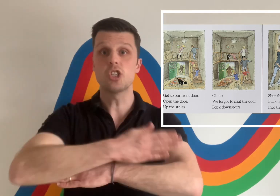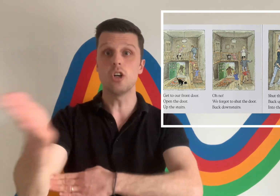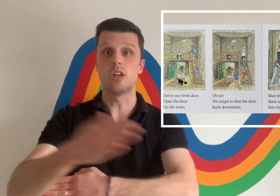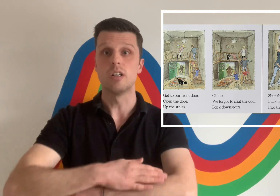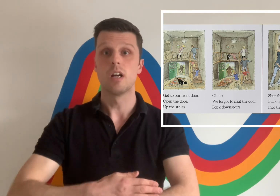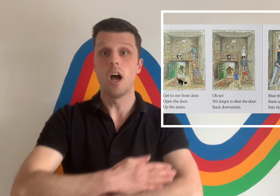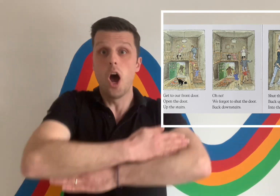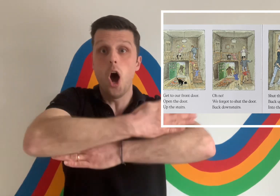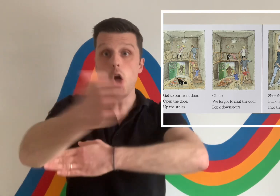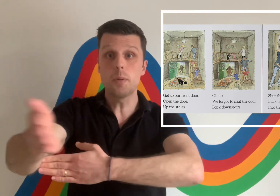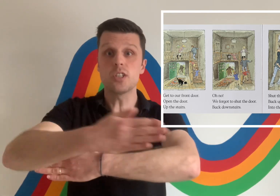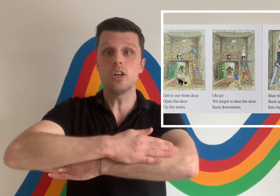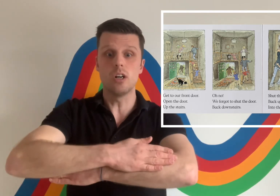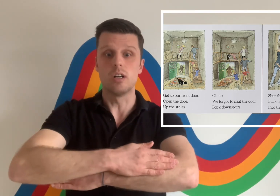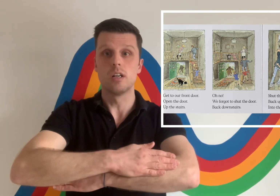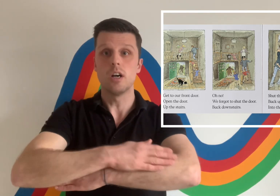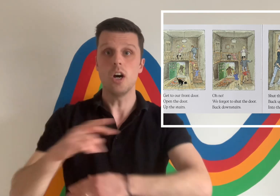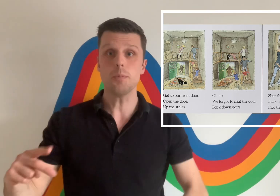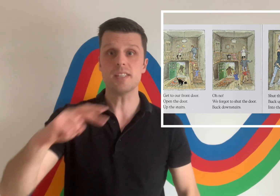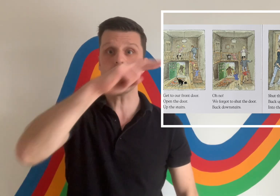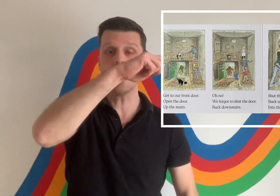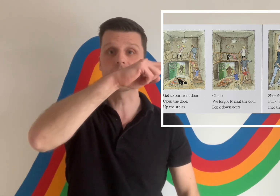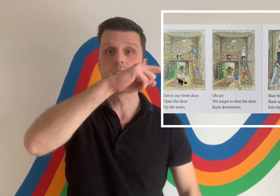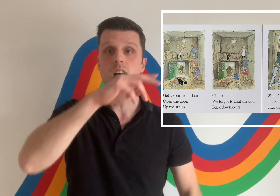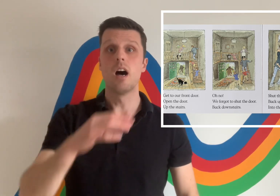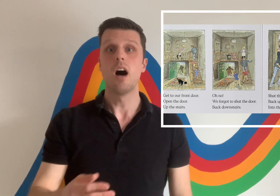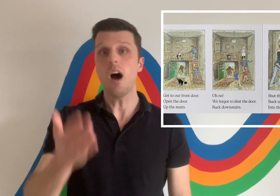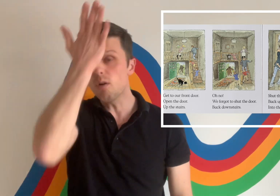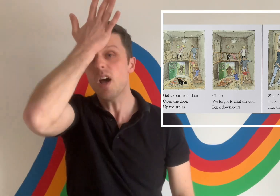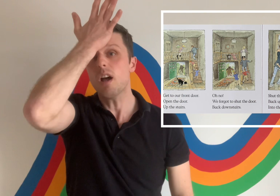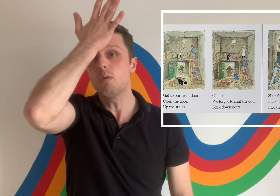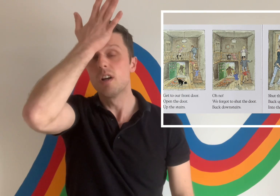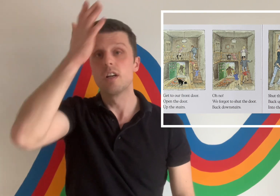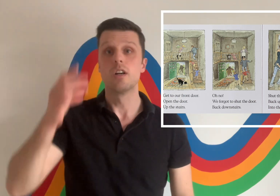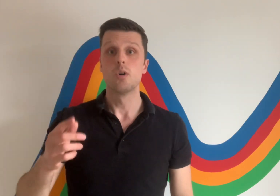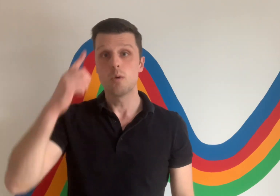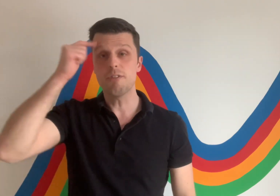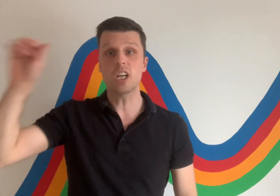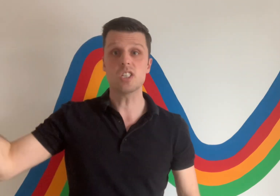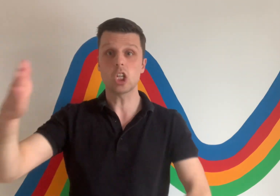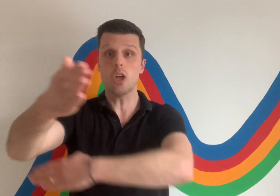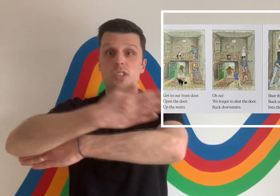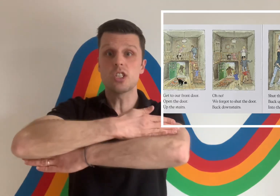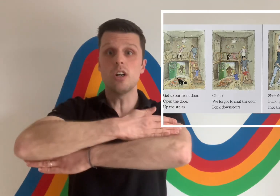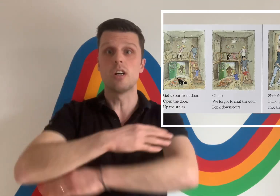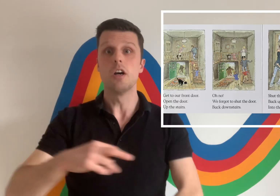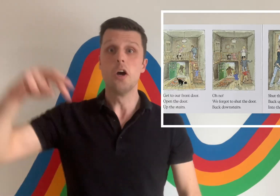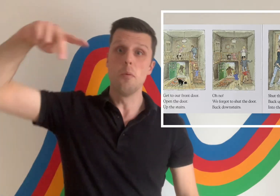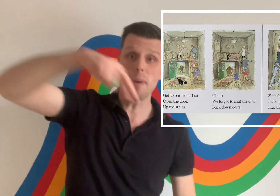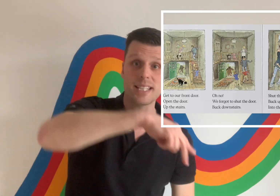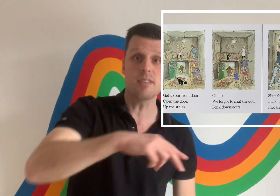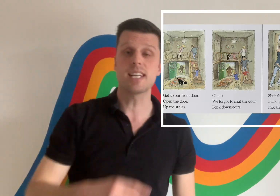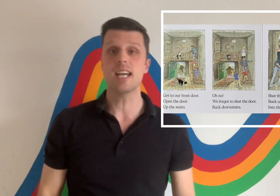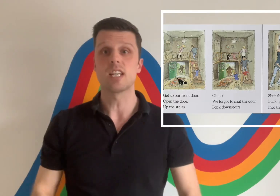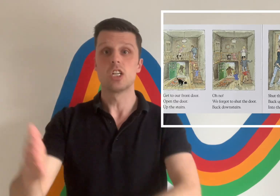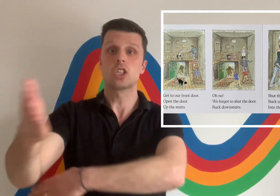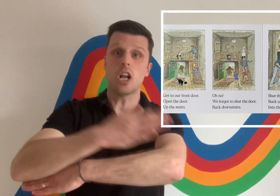door. Open the door. Up the stairs. Oh no, we forgot to close the door. Back downstairs, close the